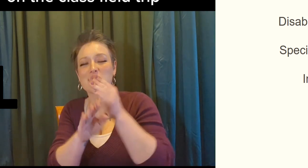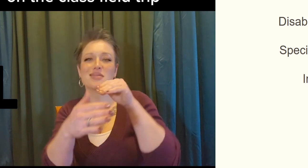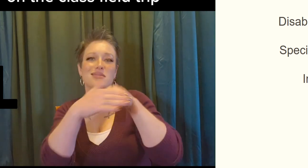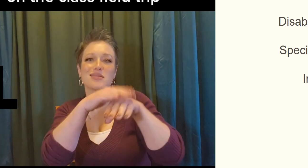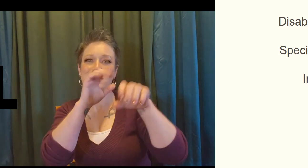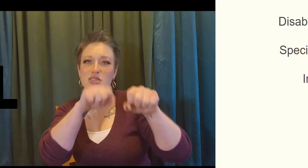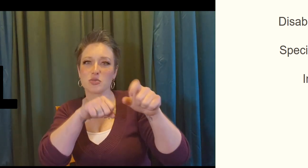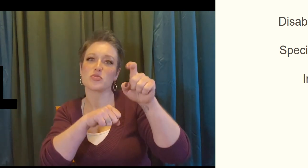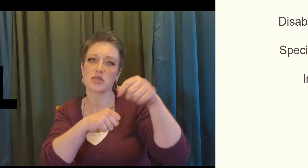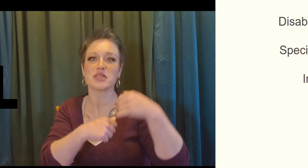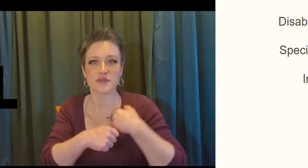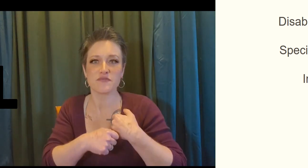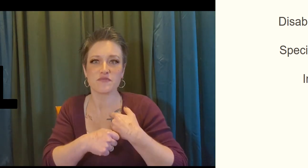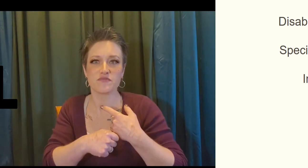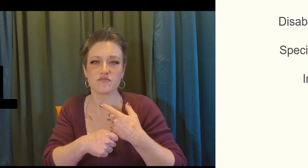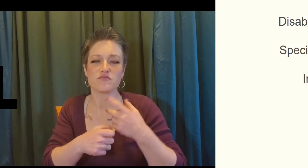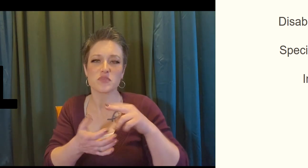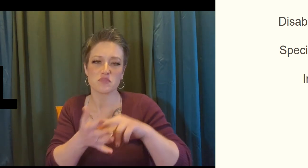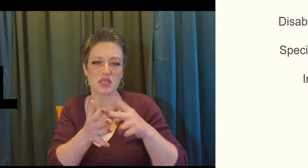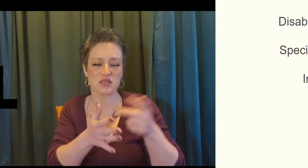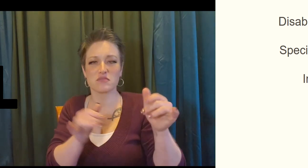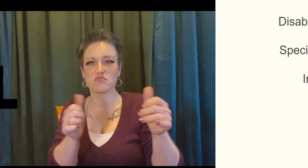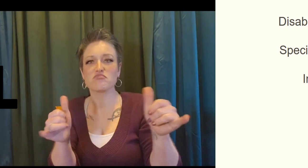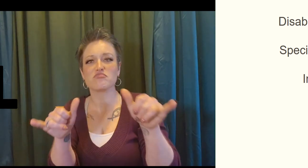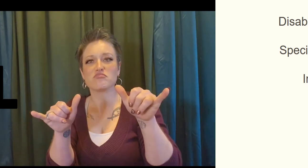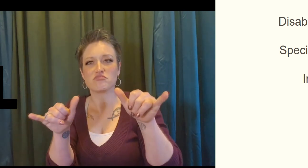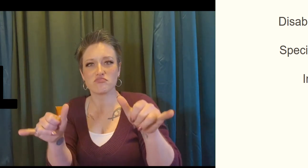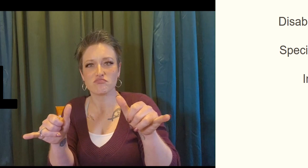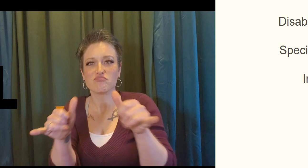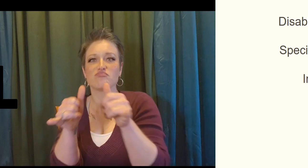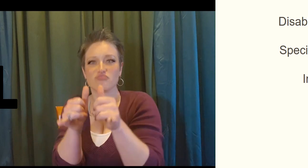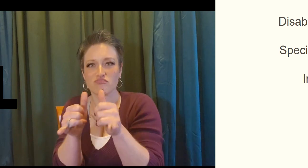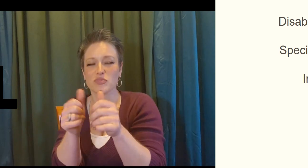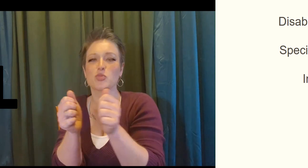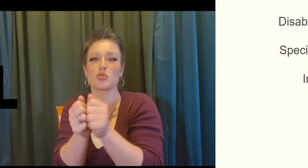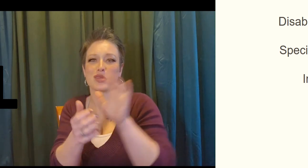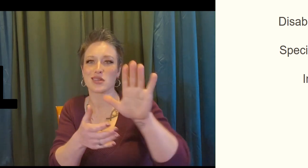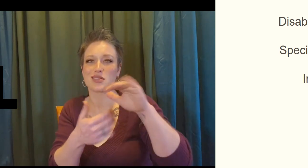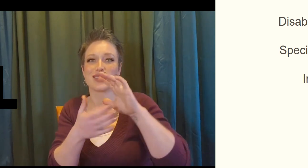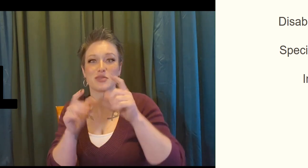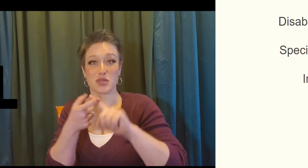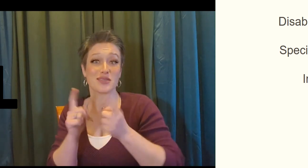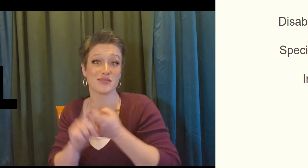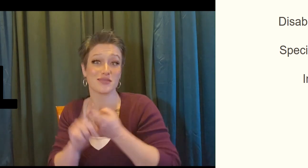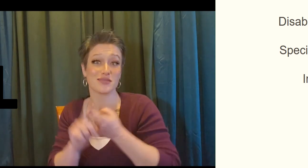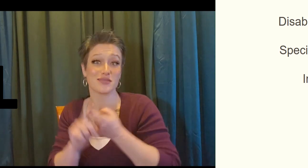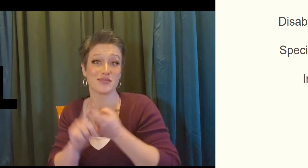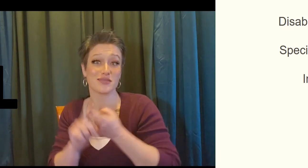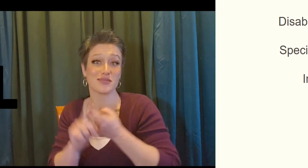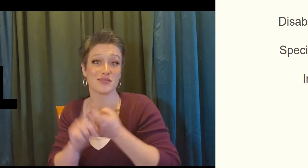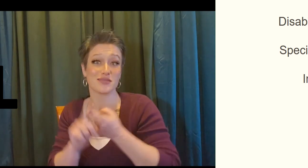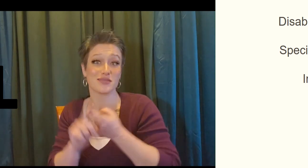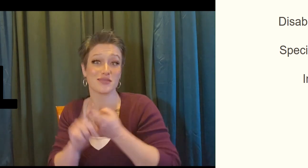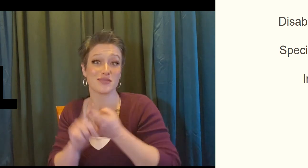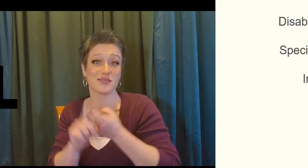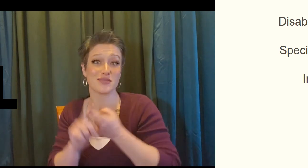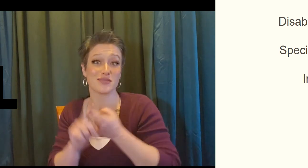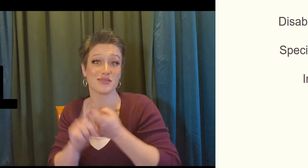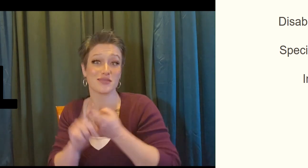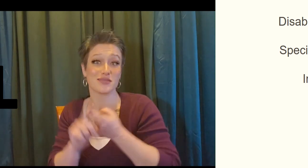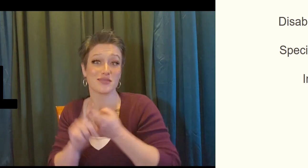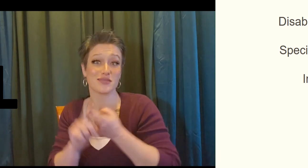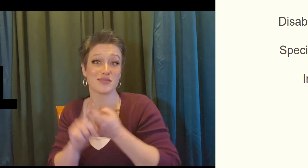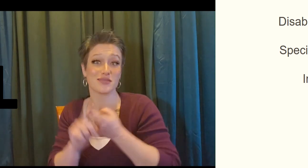trip can, because the bus has to be accessible. It means they can stay with